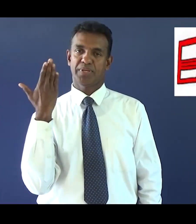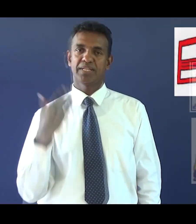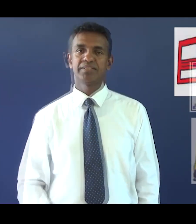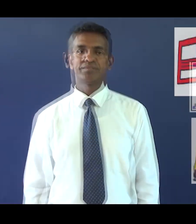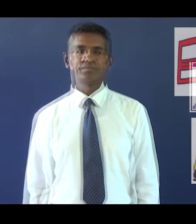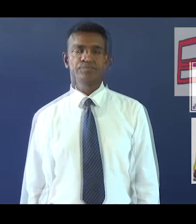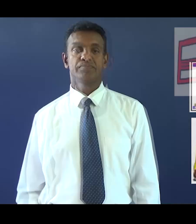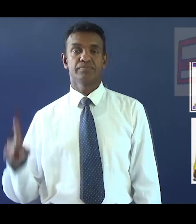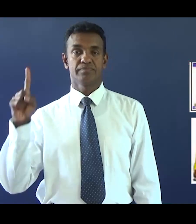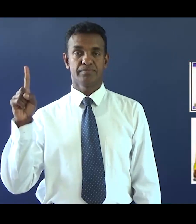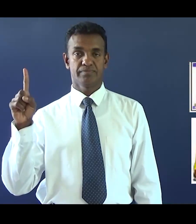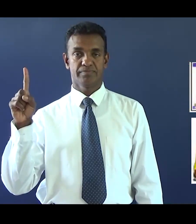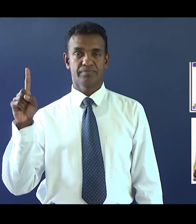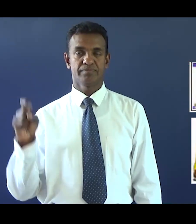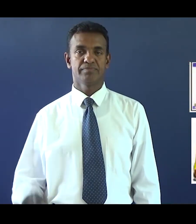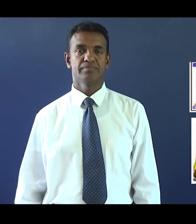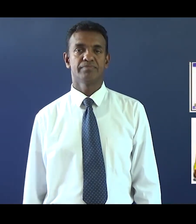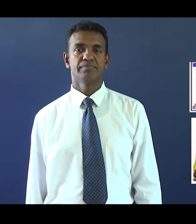What is in this paper continued?